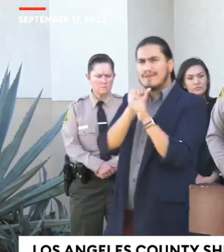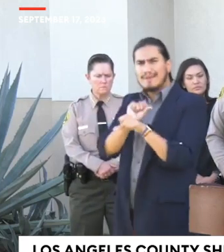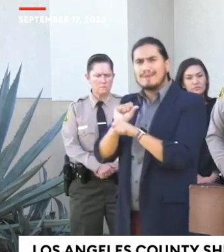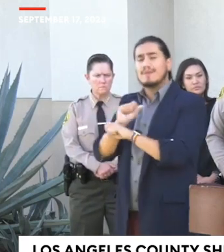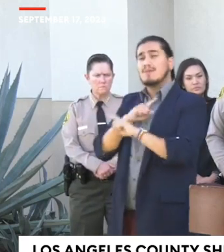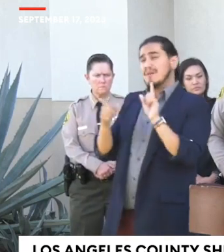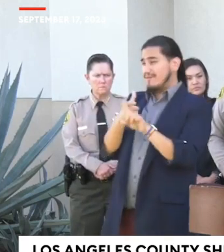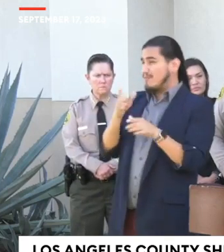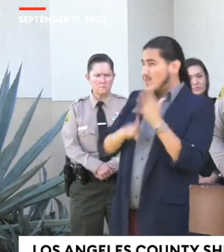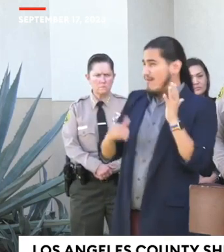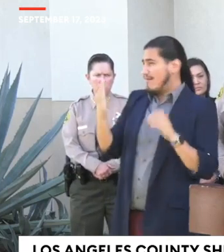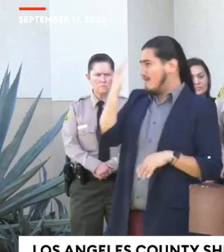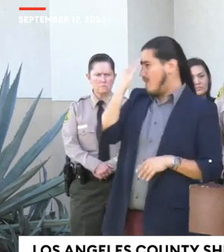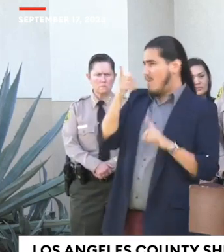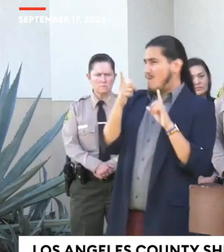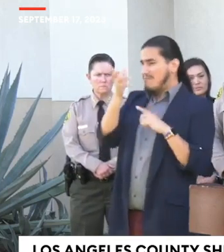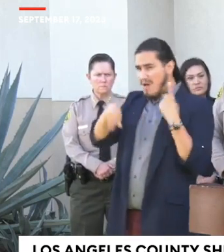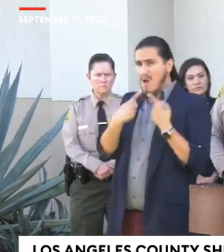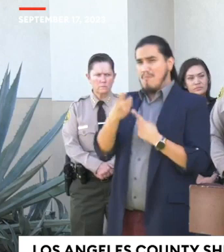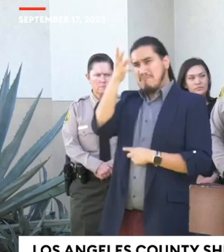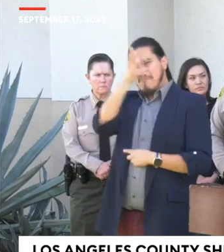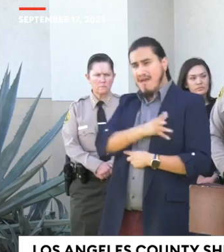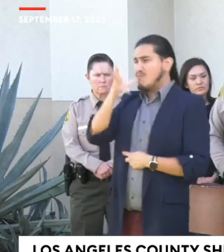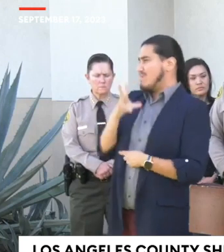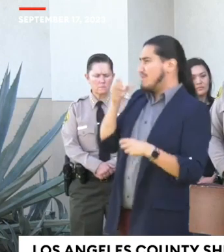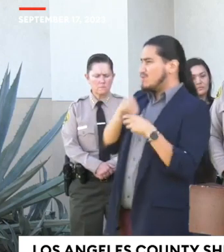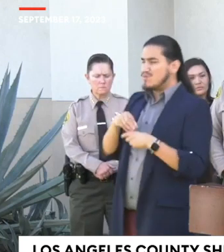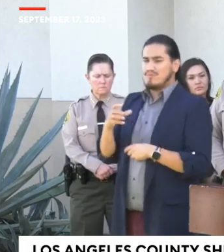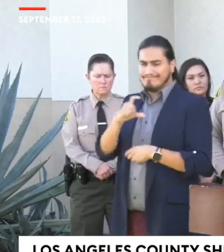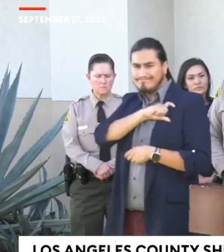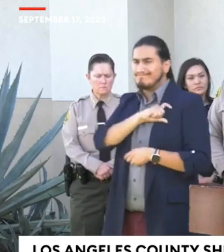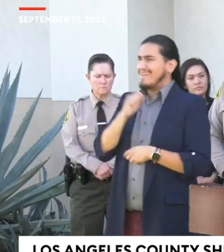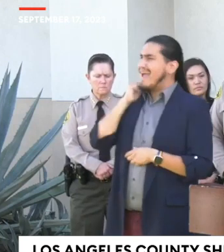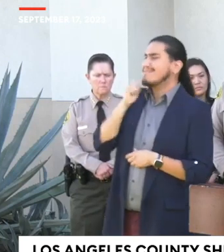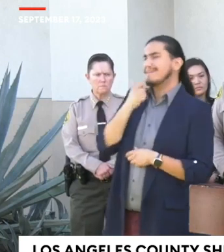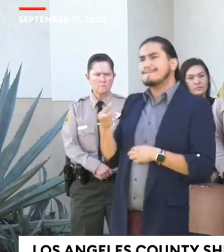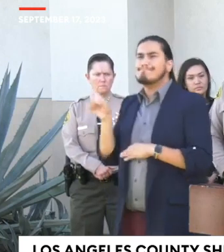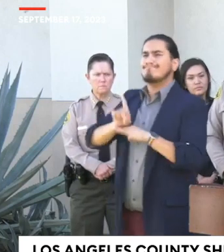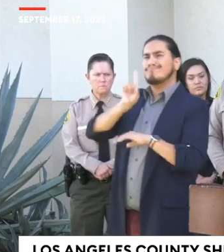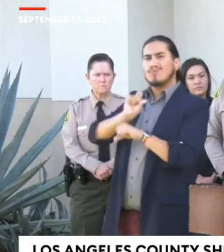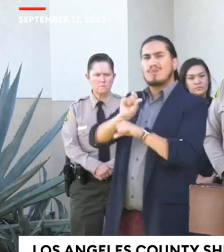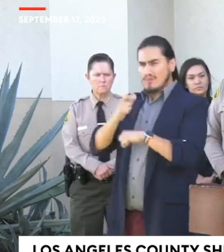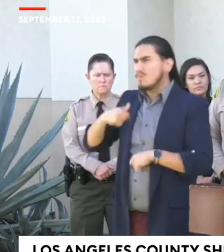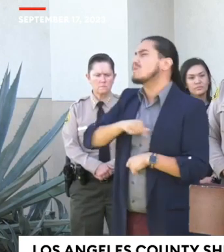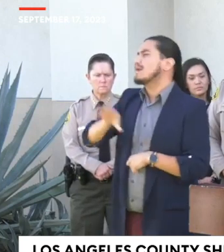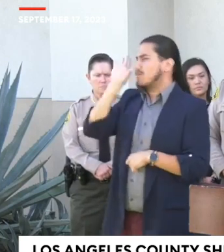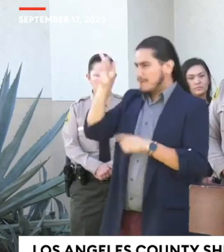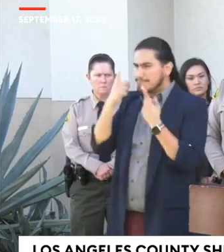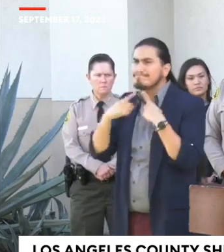based on what I know about the men and women who put on their badge every day, we will